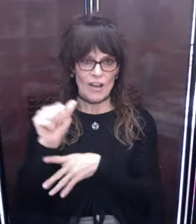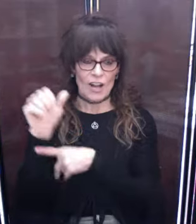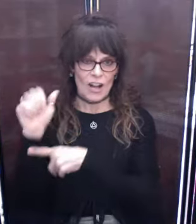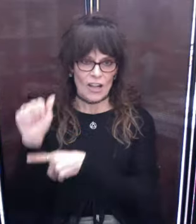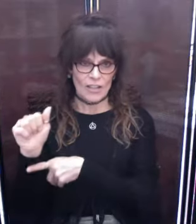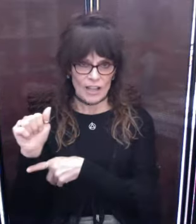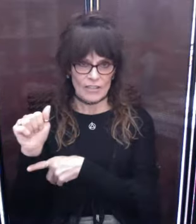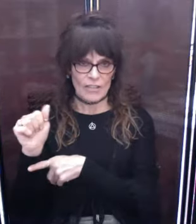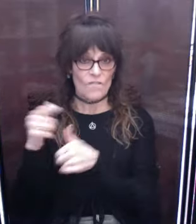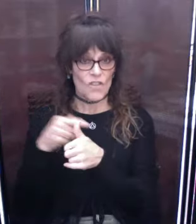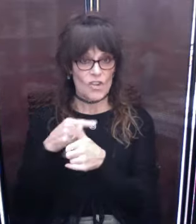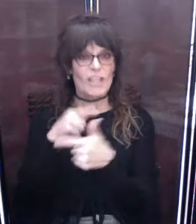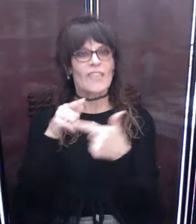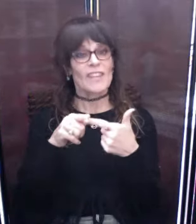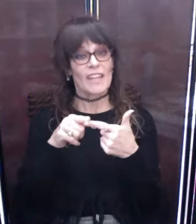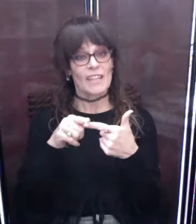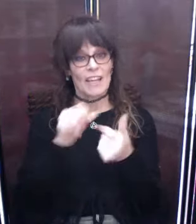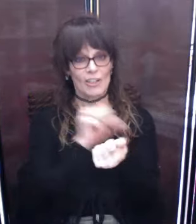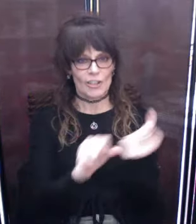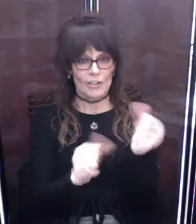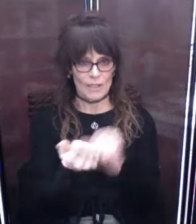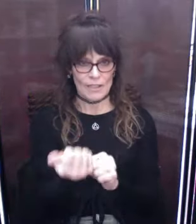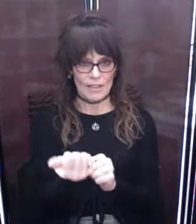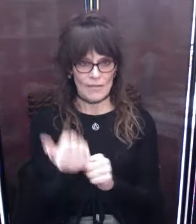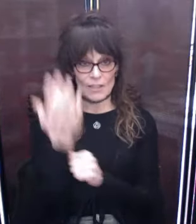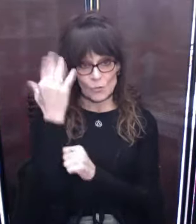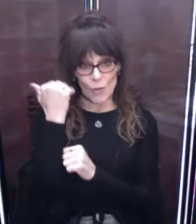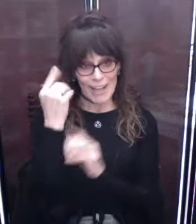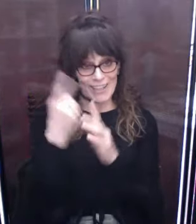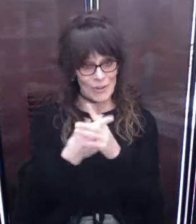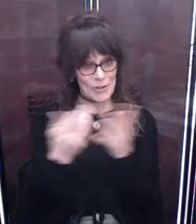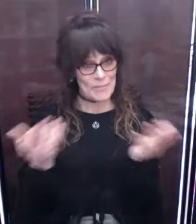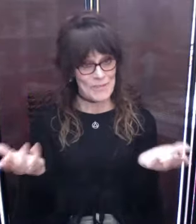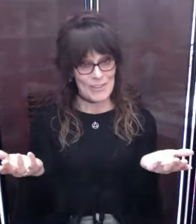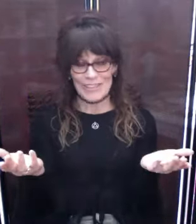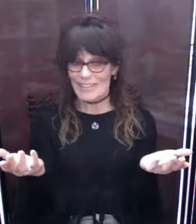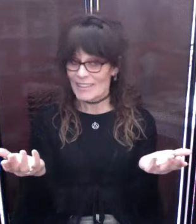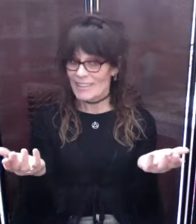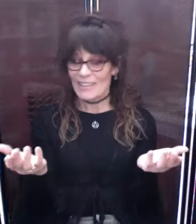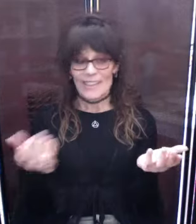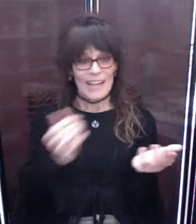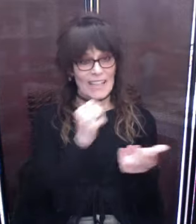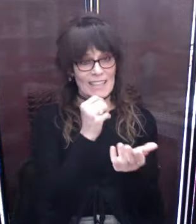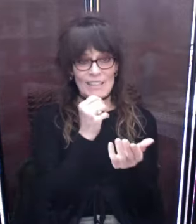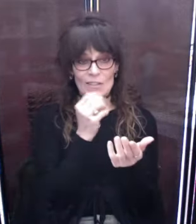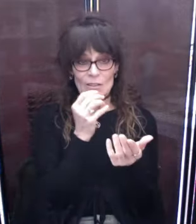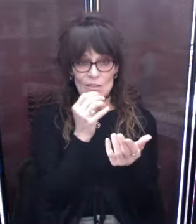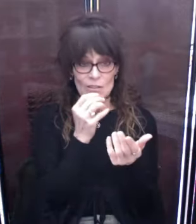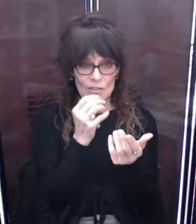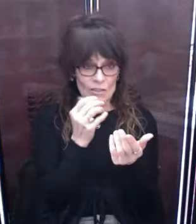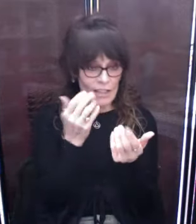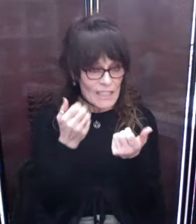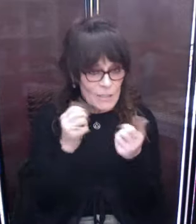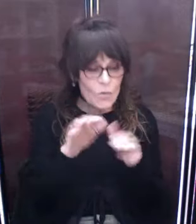myself. That's why I came here, guys. I didn't come here to get sober. I came here so there was no hole in